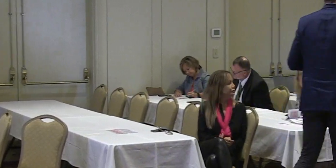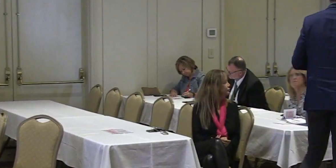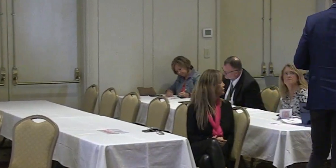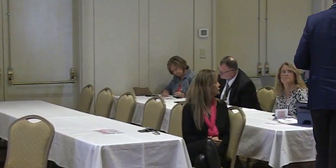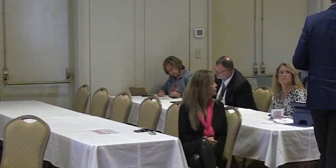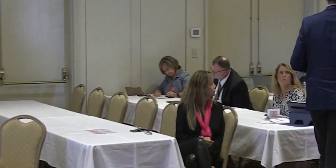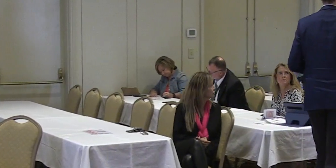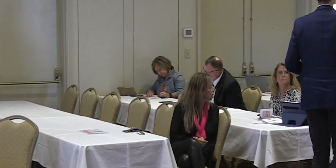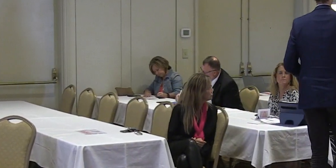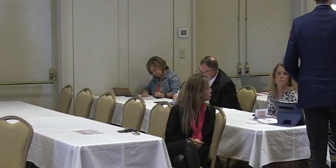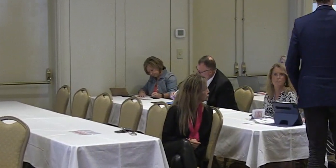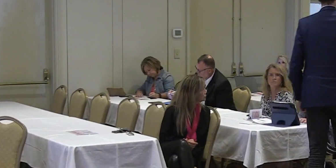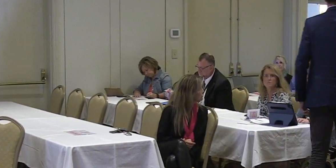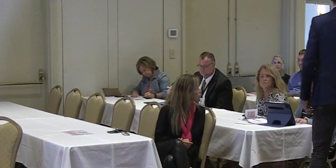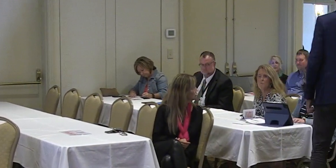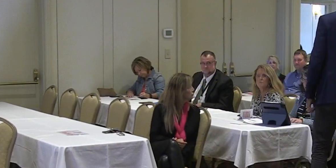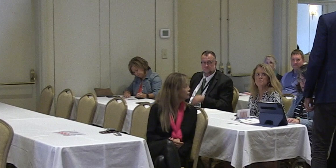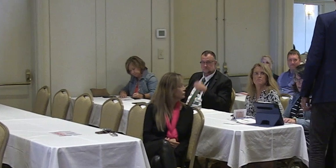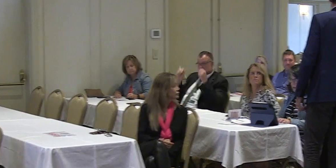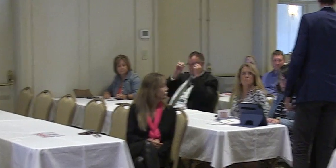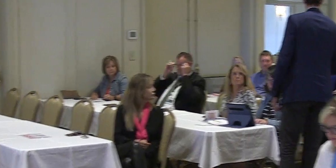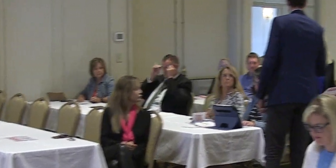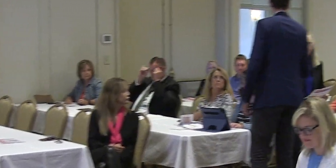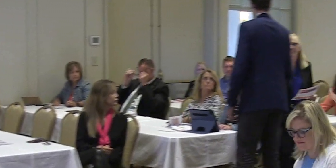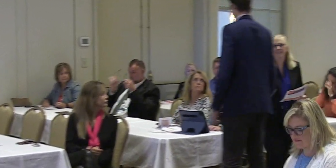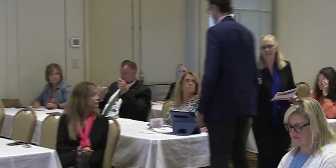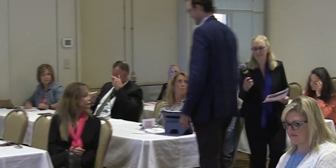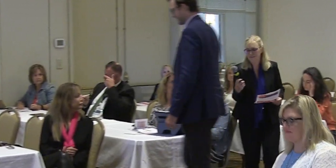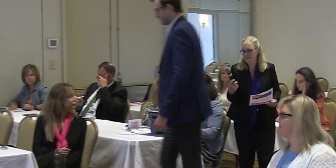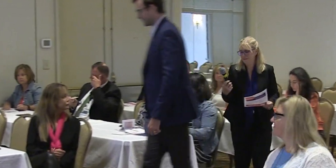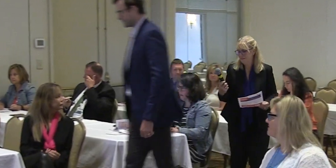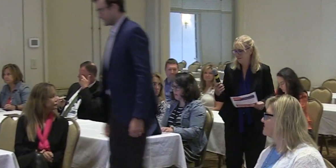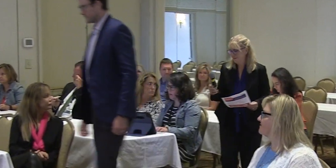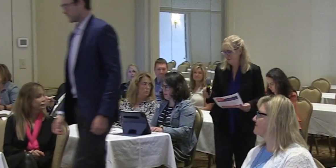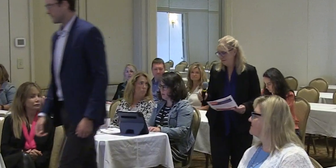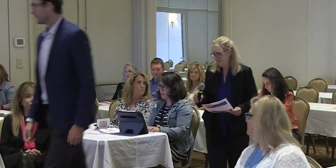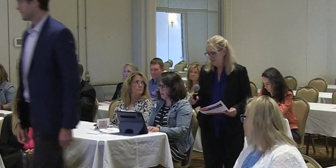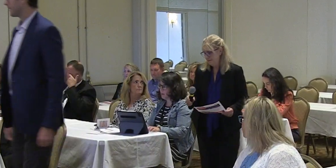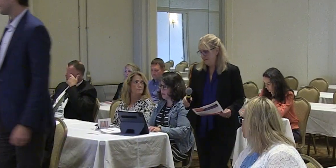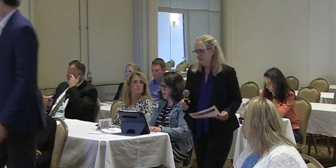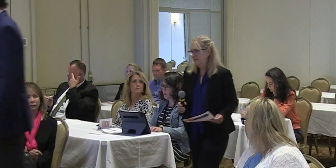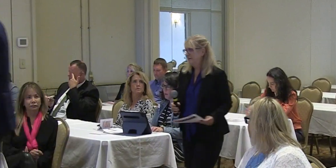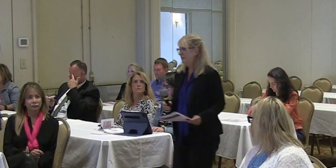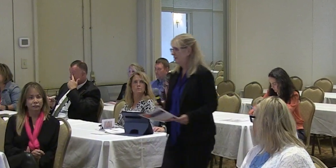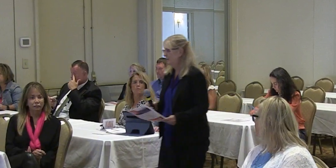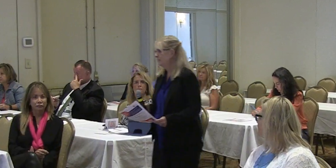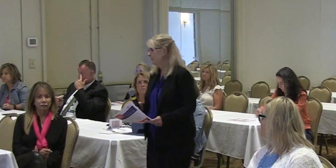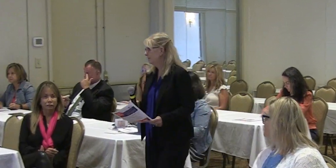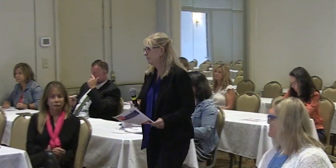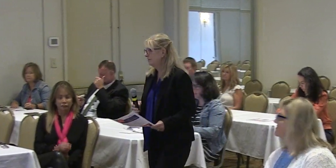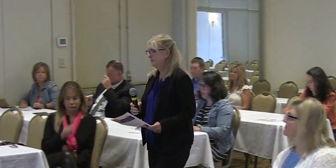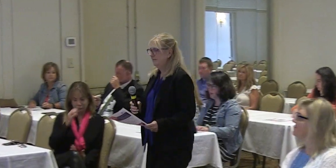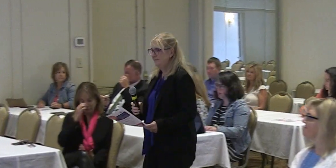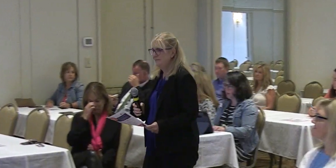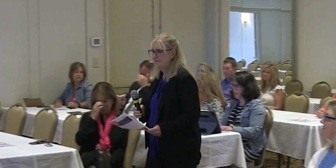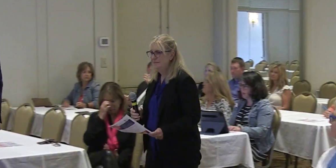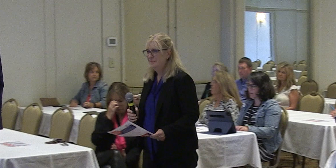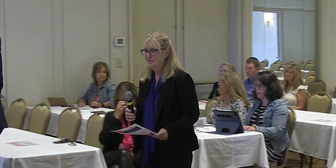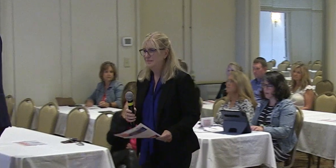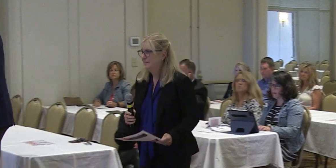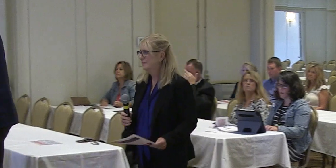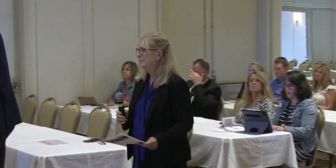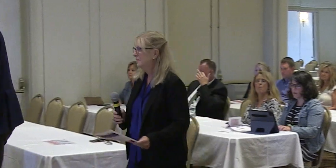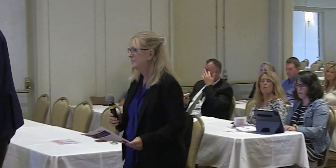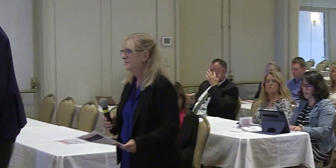here this afternoon next up we have suzanne bryant following suzanne is going to be mr steve starns and steve steve so we'll bring in the microphone